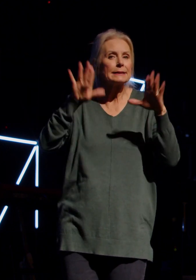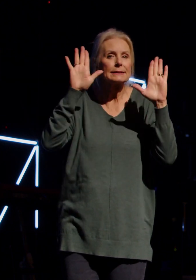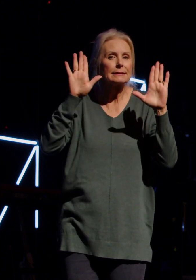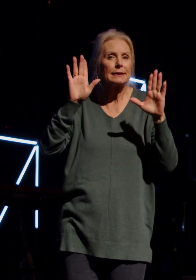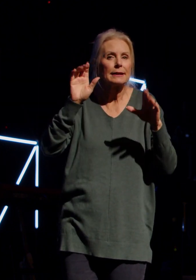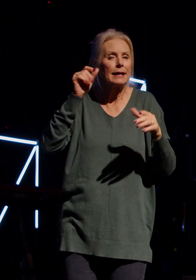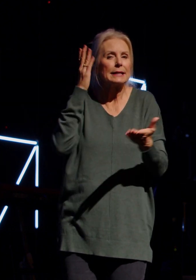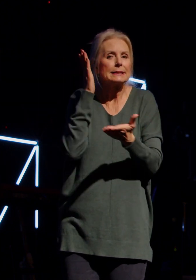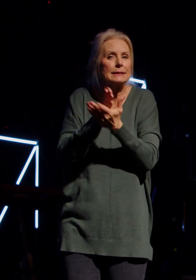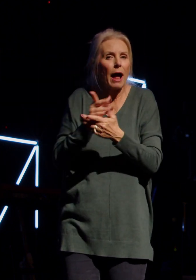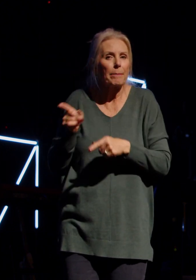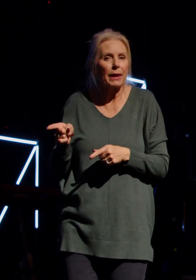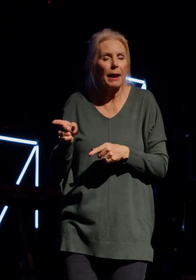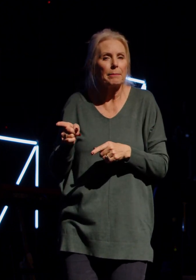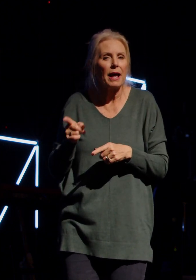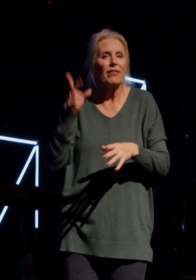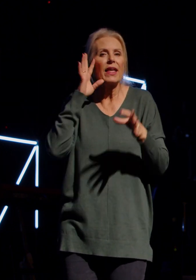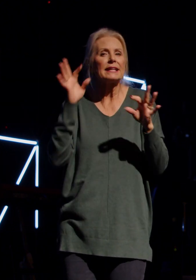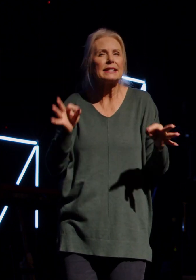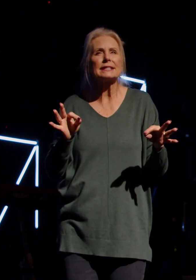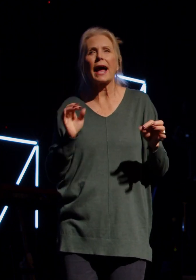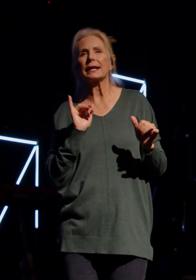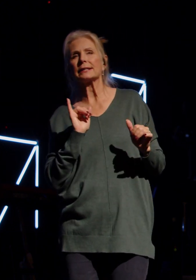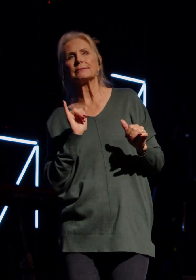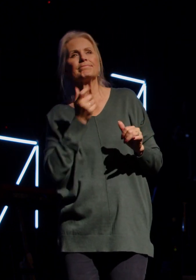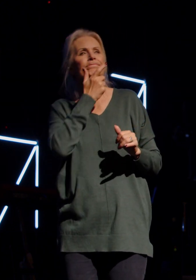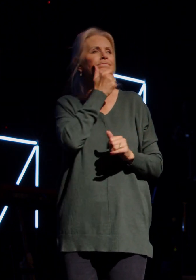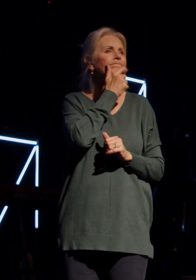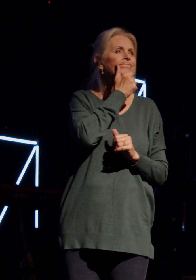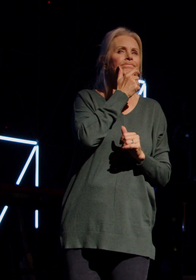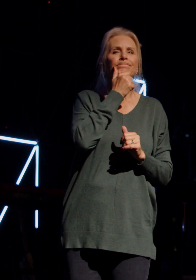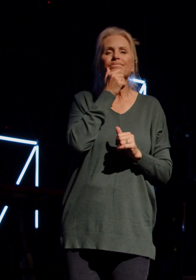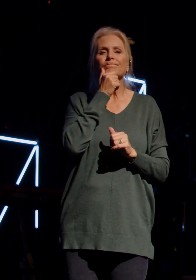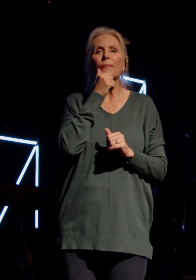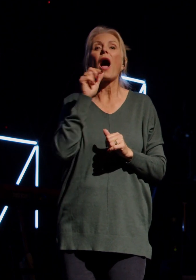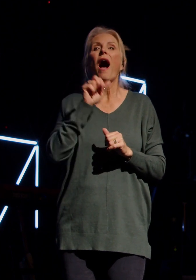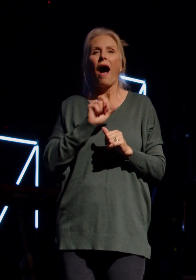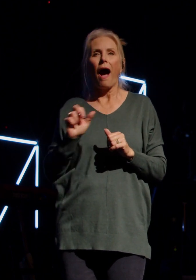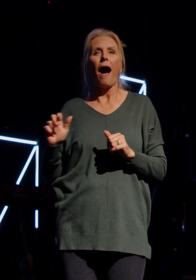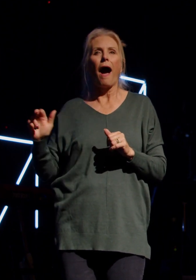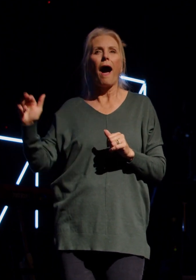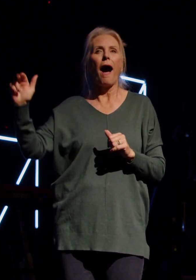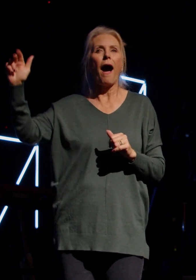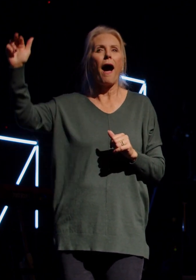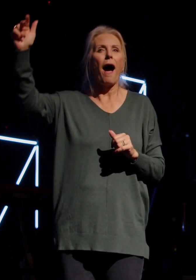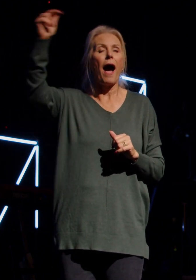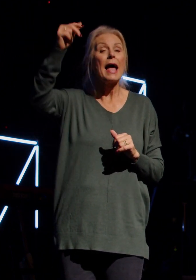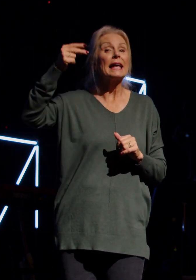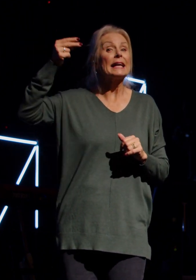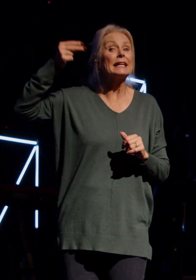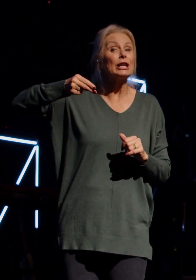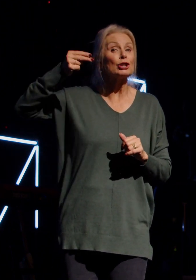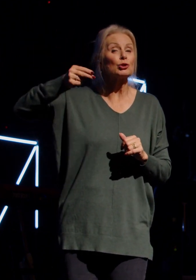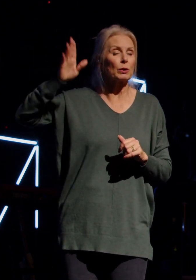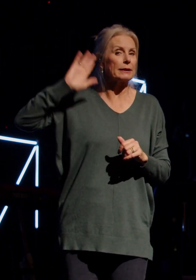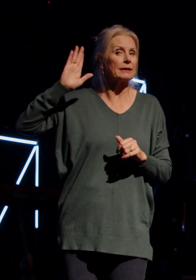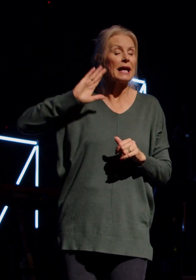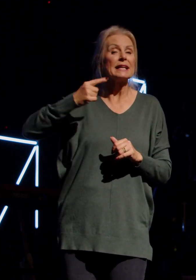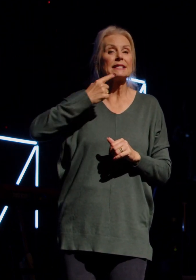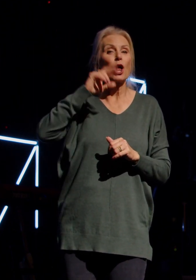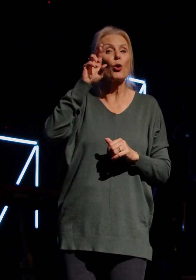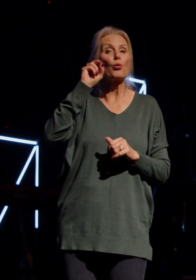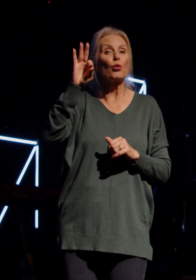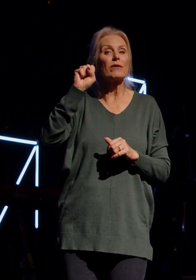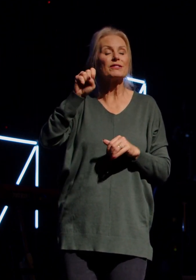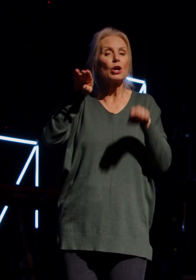apparently took an outside staircase to the top of the roof. History says that the roofs would have been flat during this time, made of